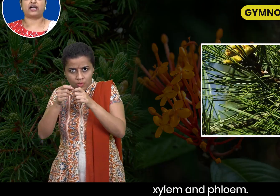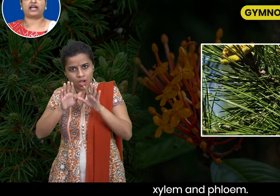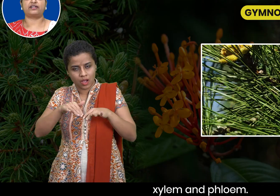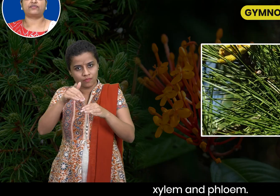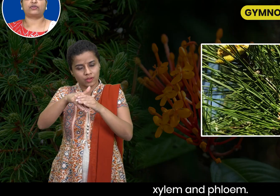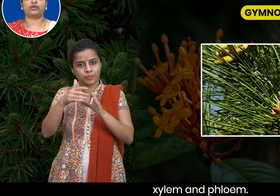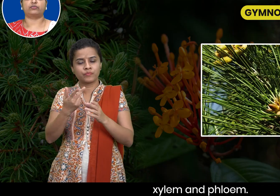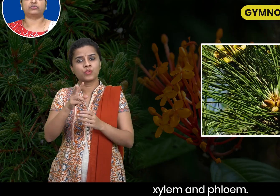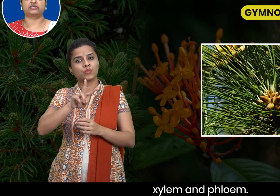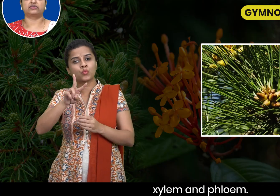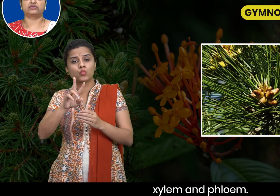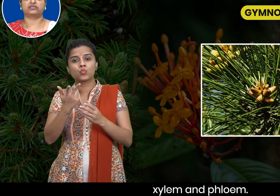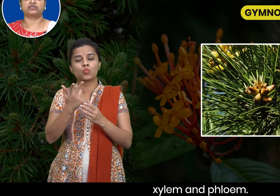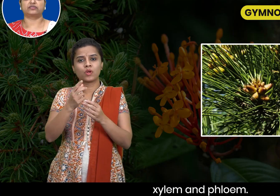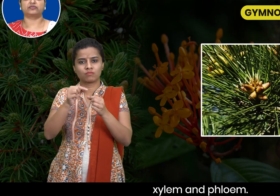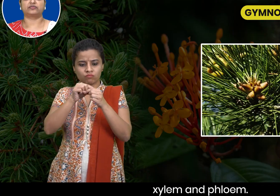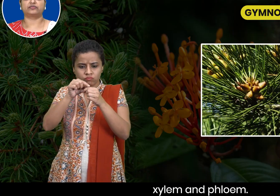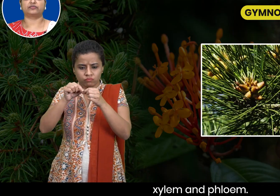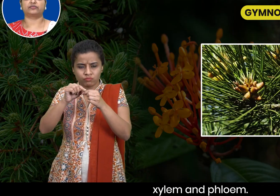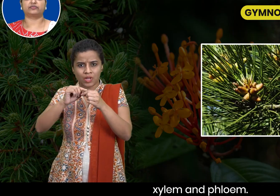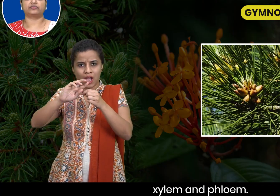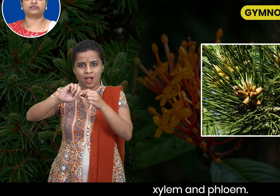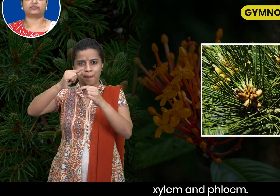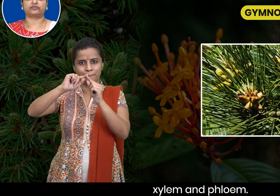xylem and phloem.